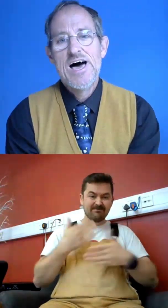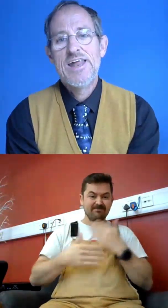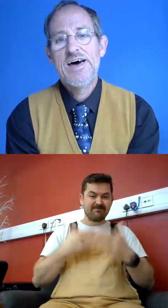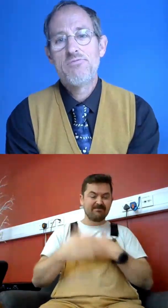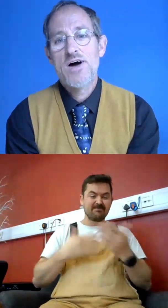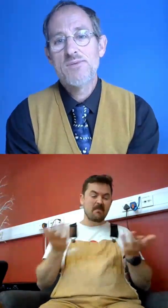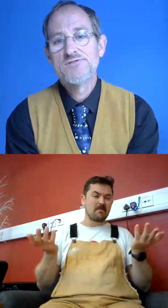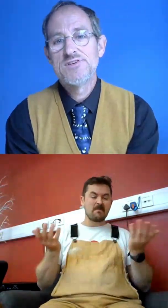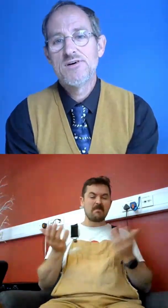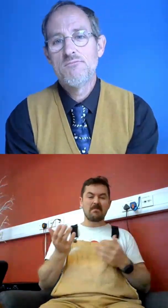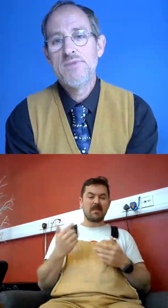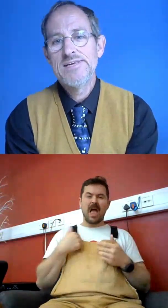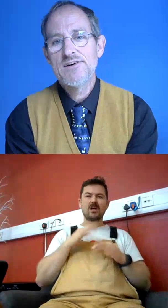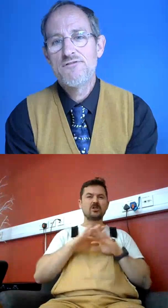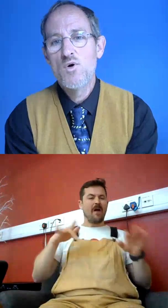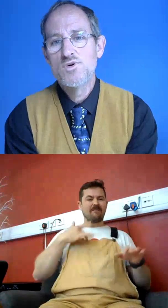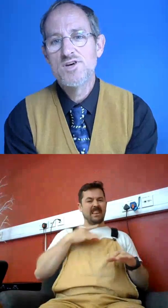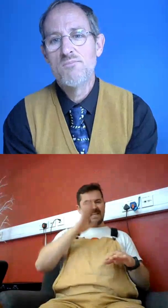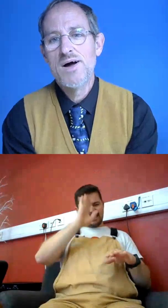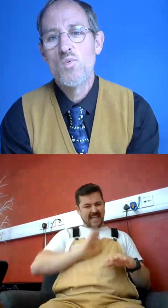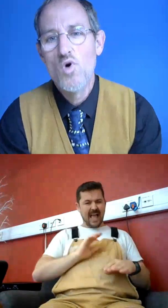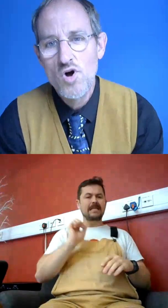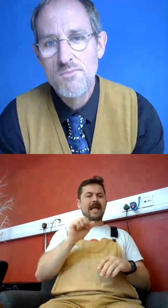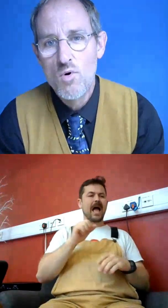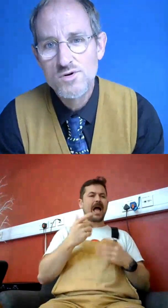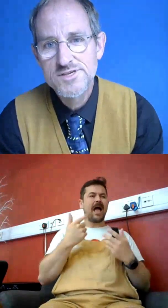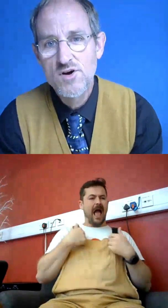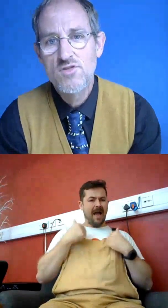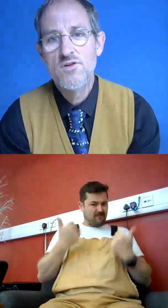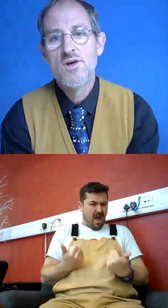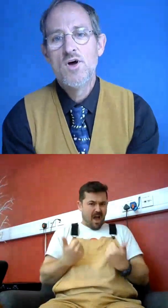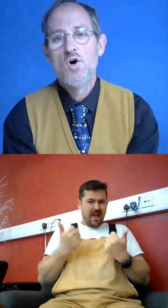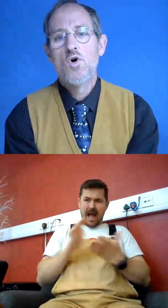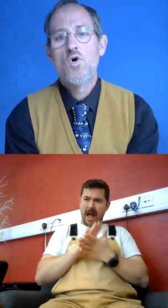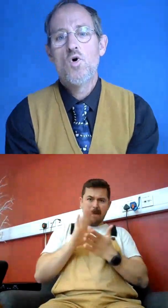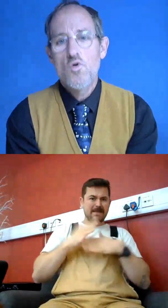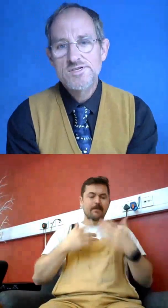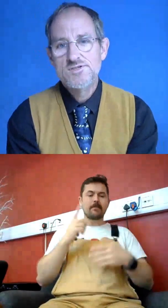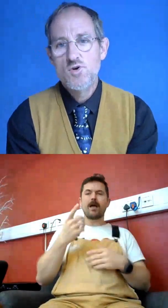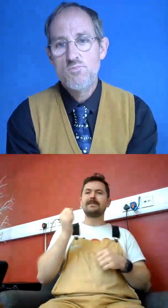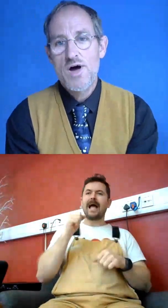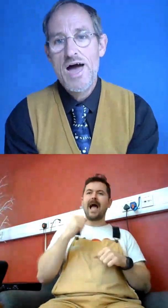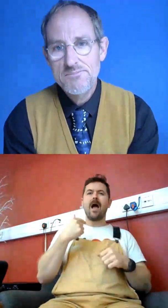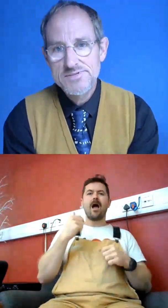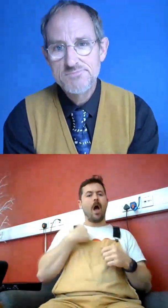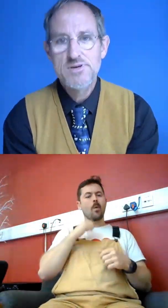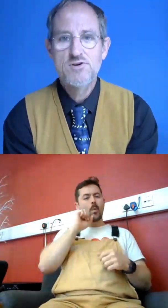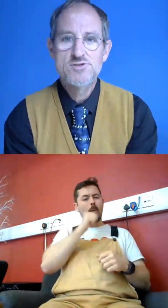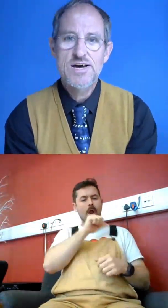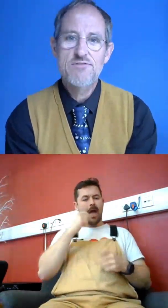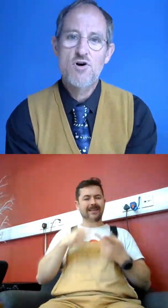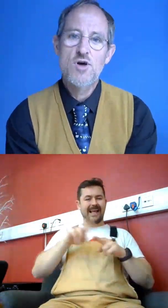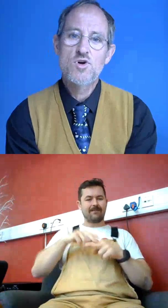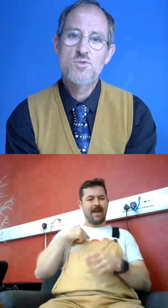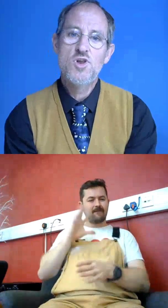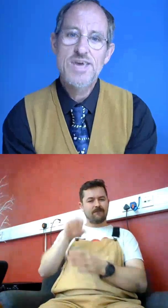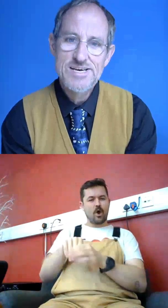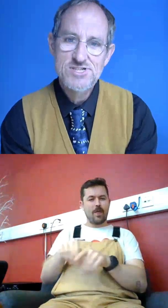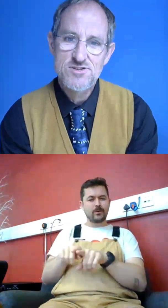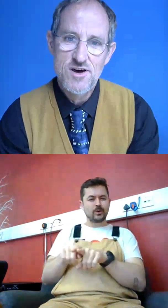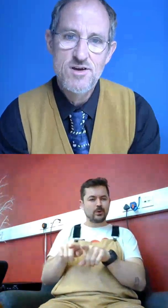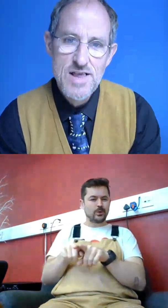isolated, and I perhaps means I focus on my work more so than others do, perhaps, because I've got